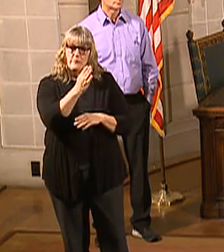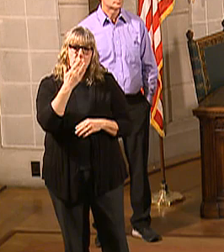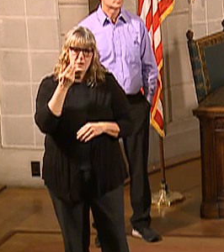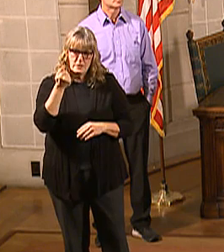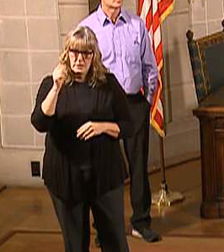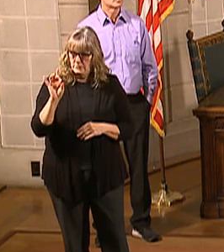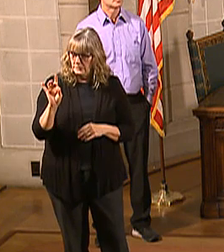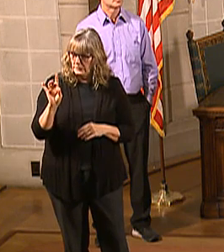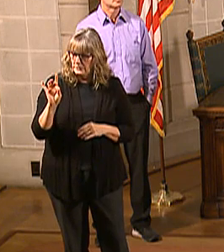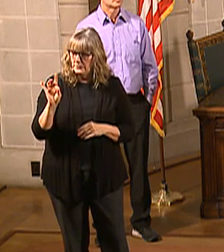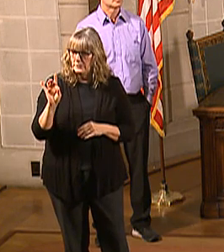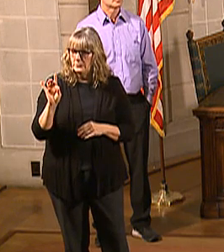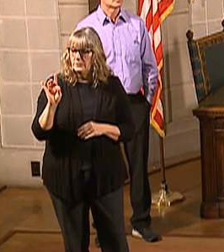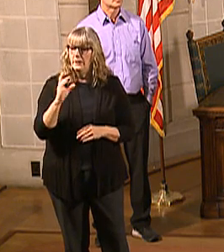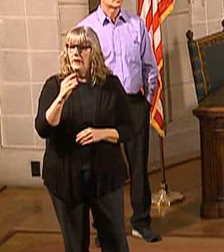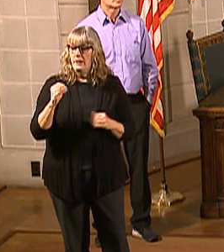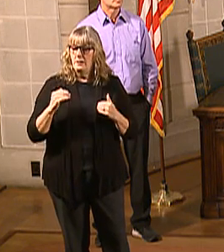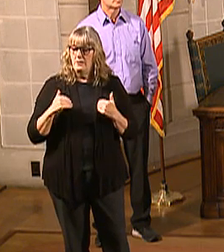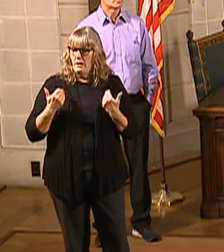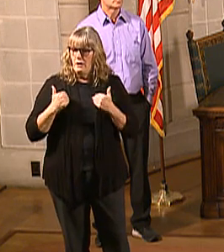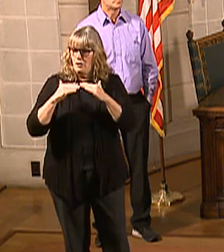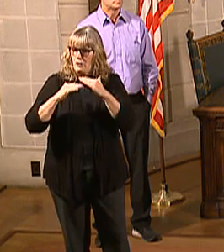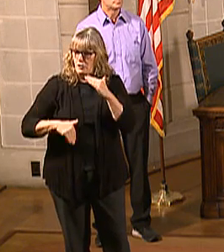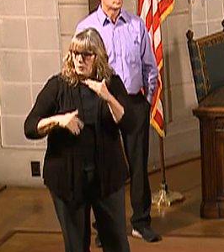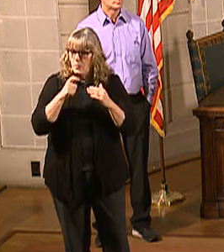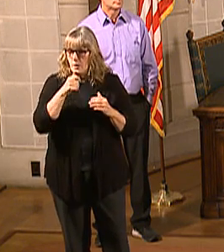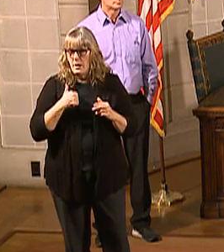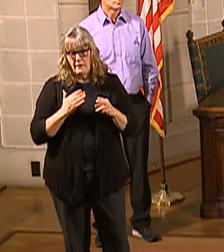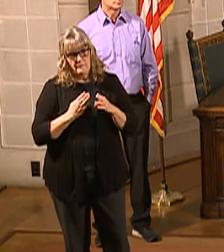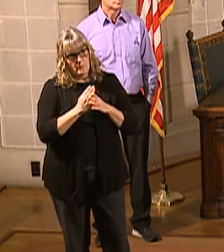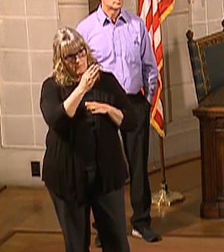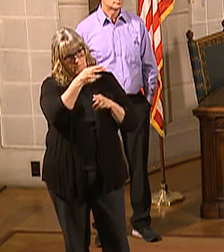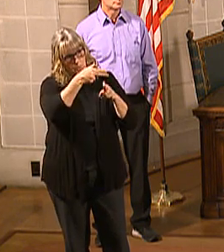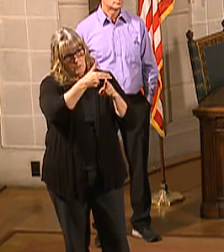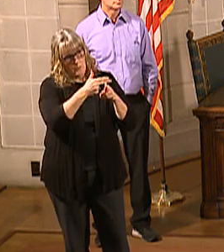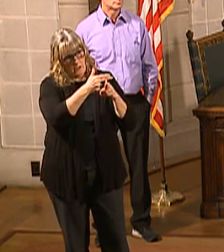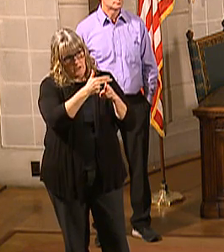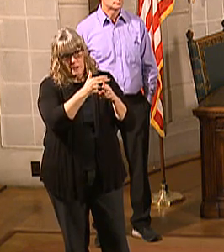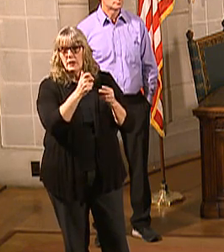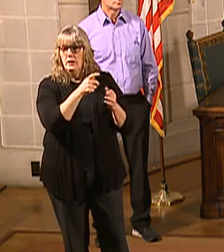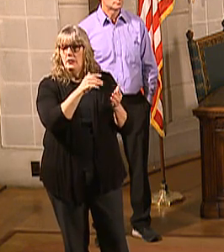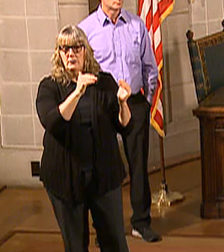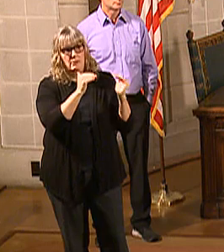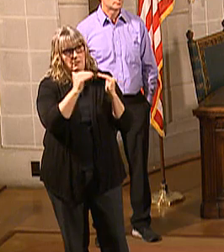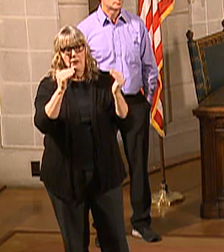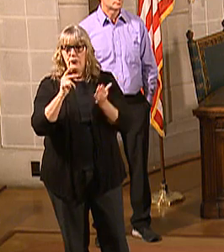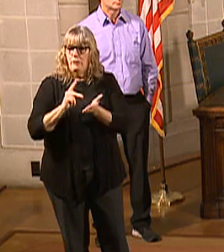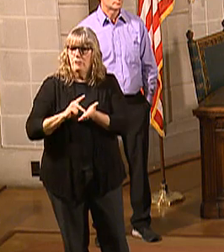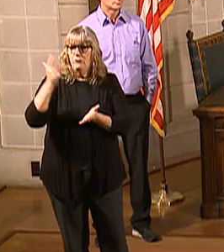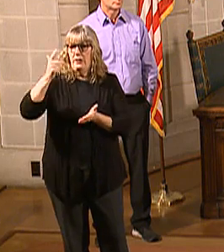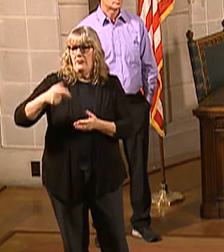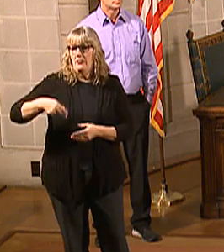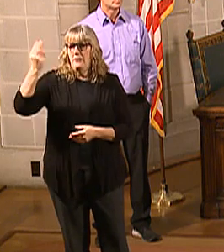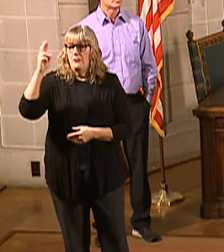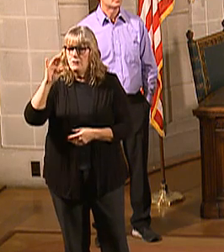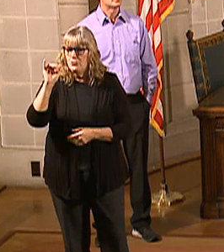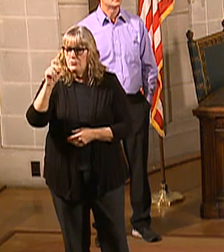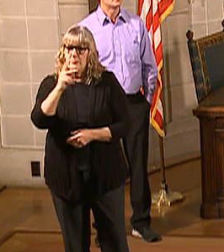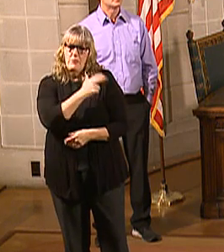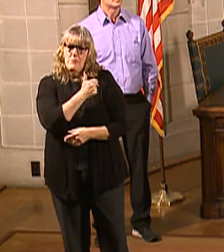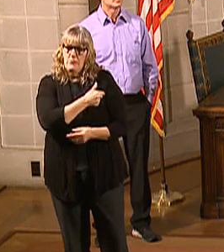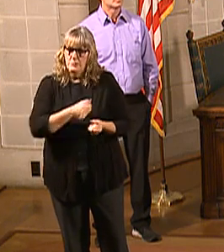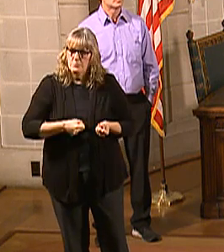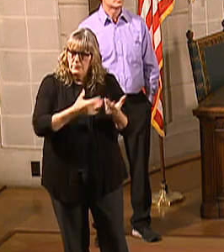18 years of age and younger having obesity was associated with a 3 times higher risk of being hospitalized